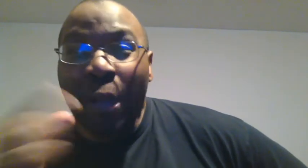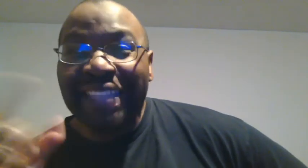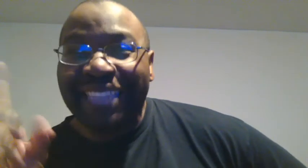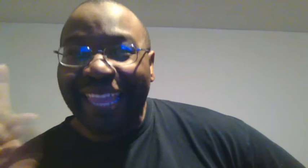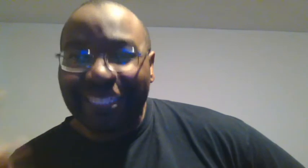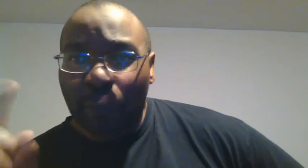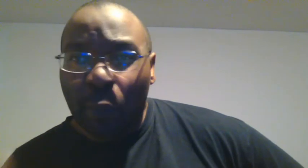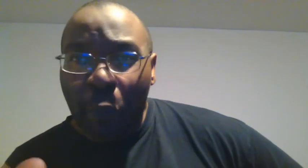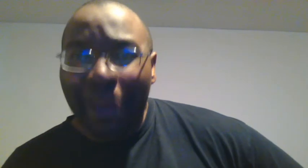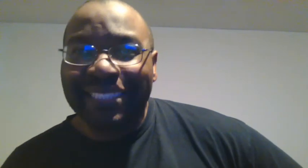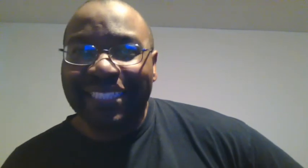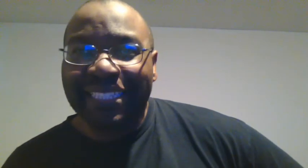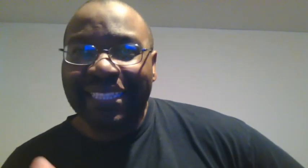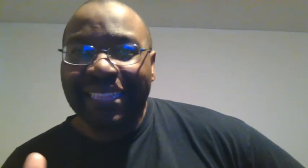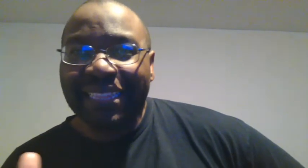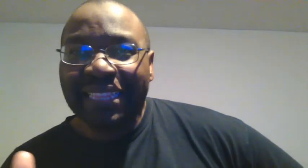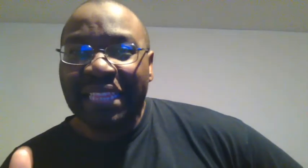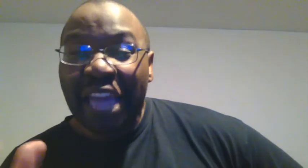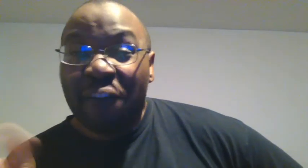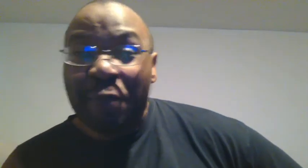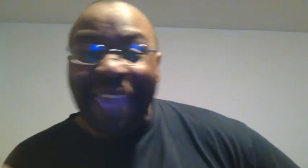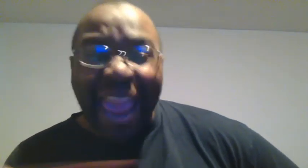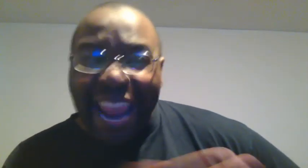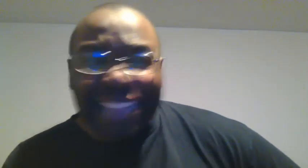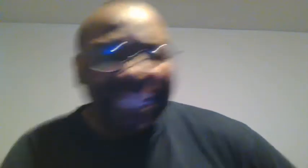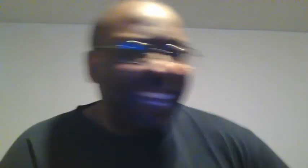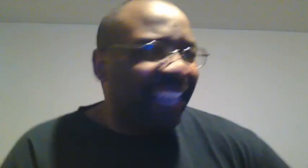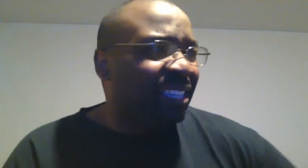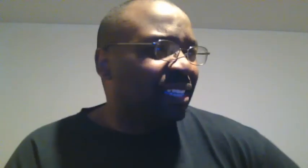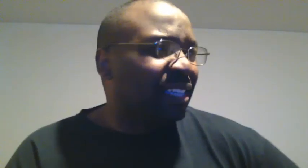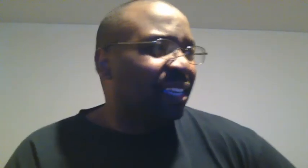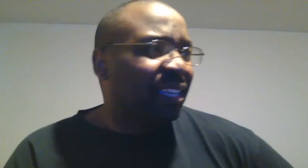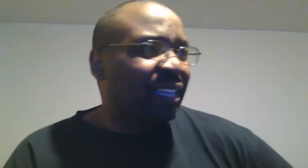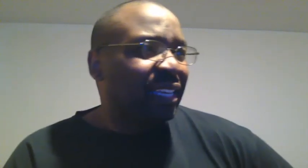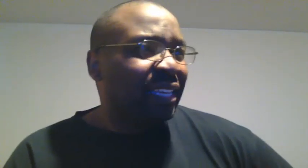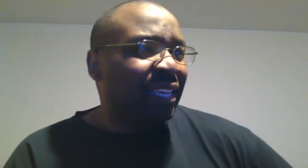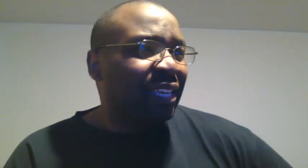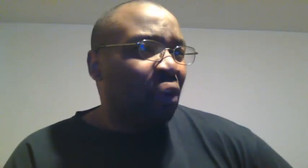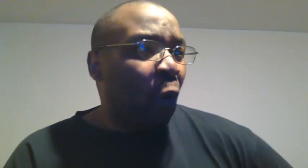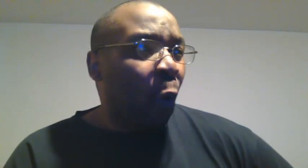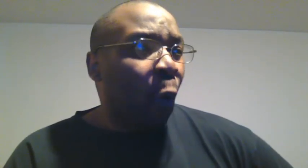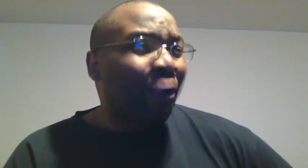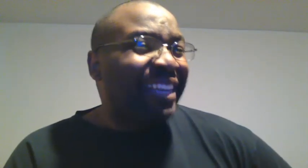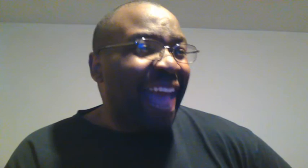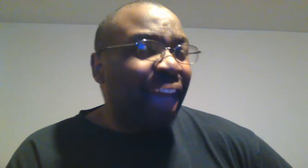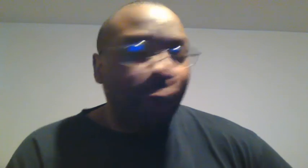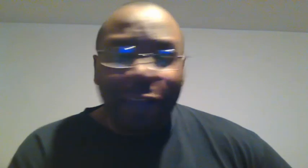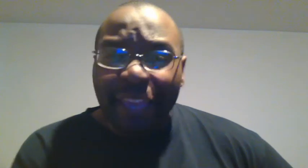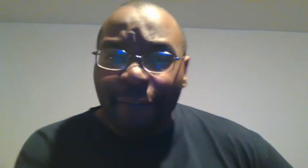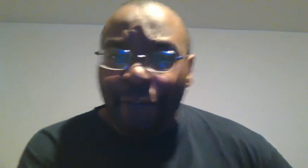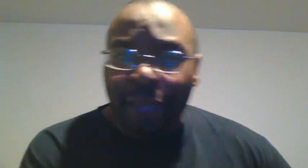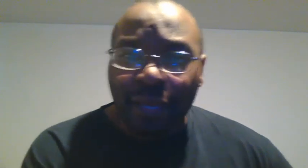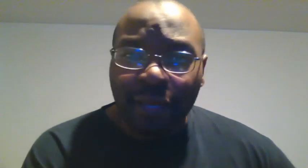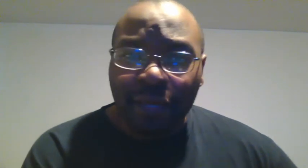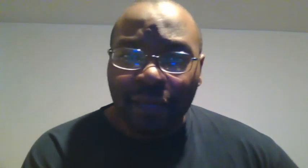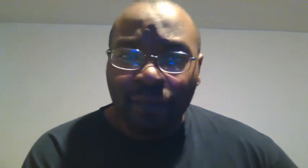is the point of me hating or not forgiving